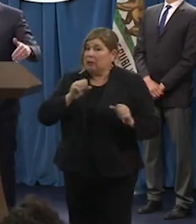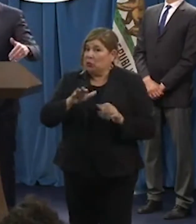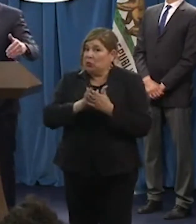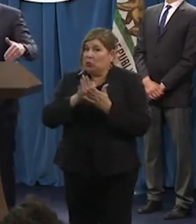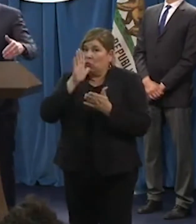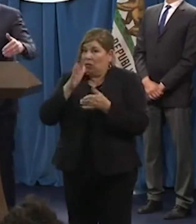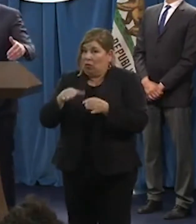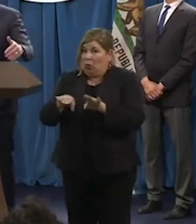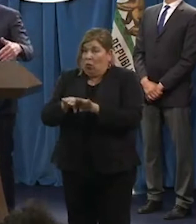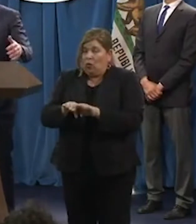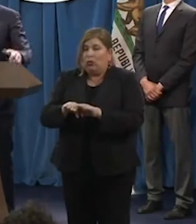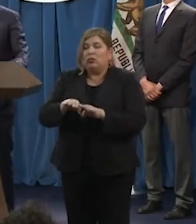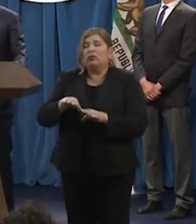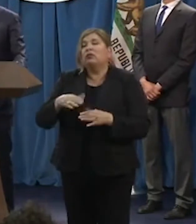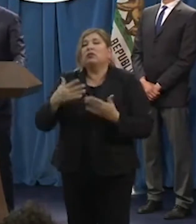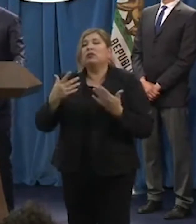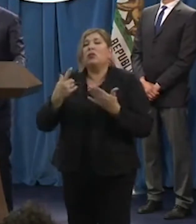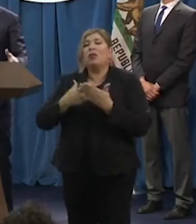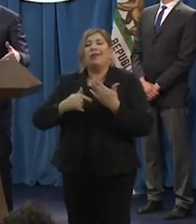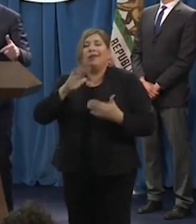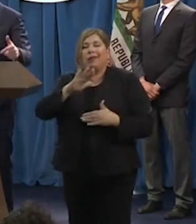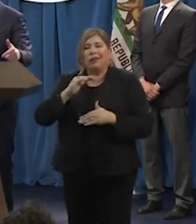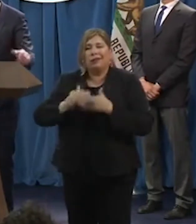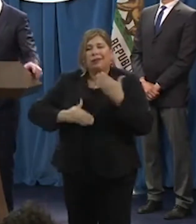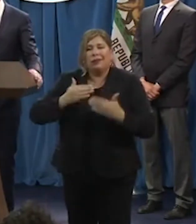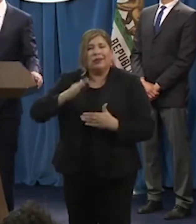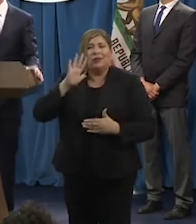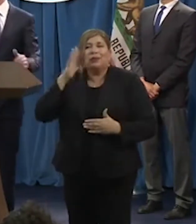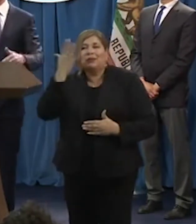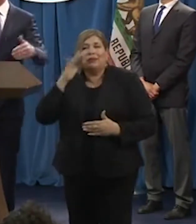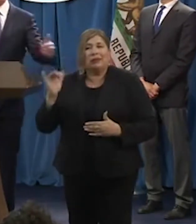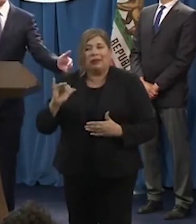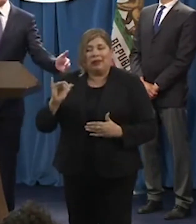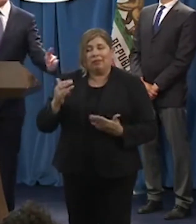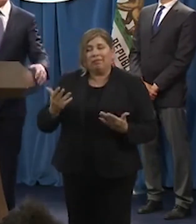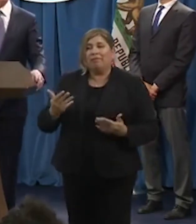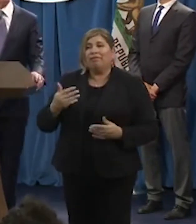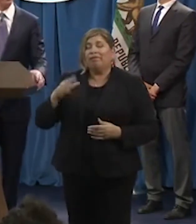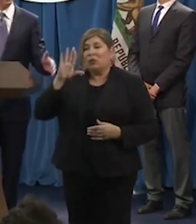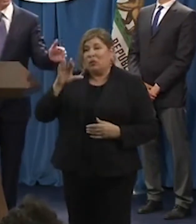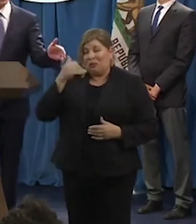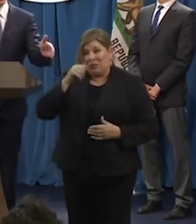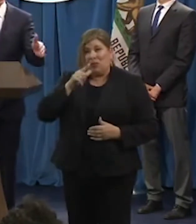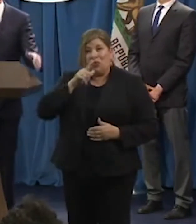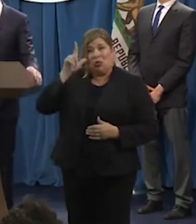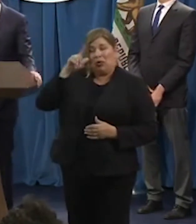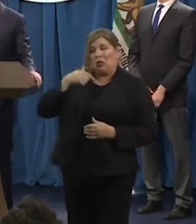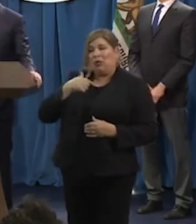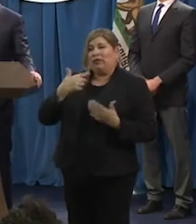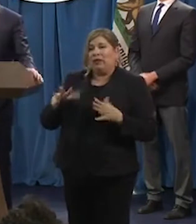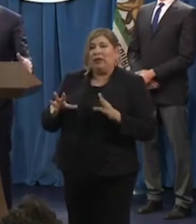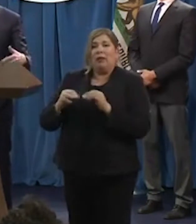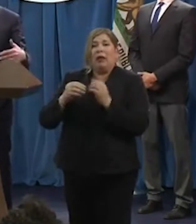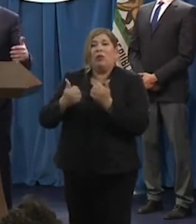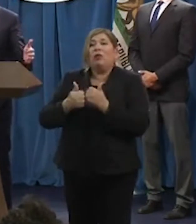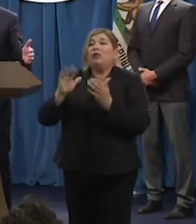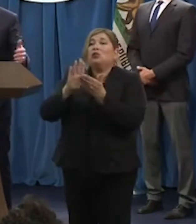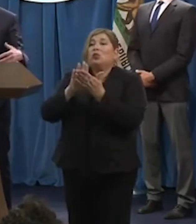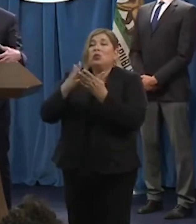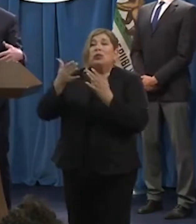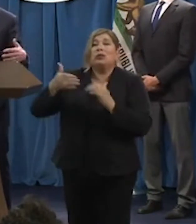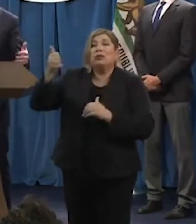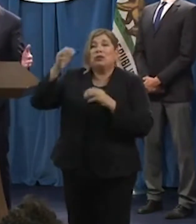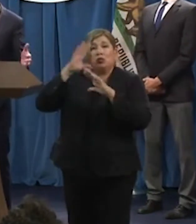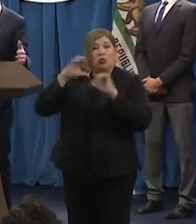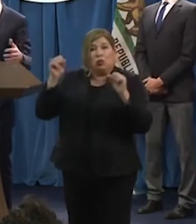what those protocols and procedures would look like. As you know, just 2 days ago, we met with all the superintendents to lay that out. All of that is